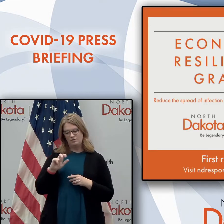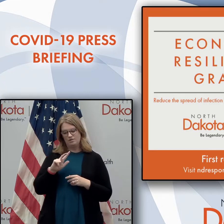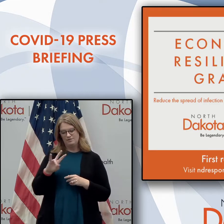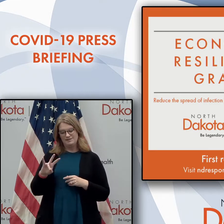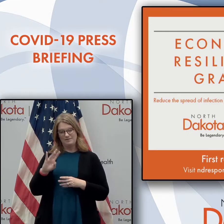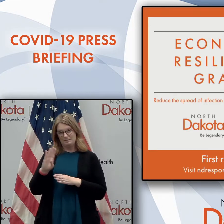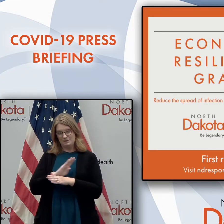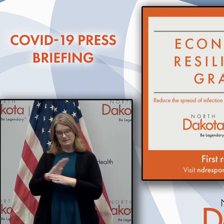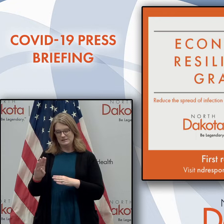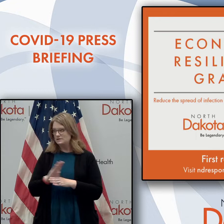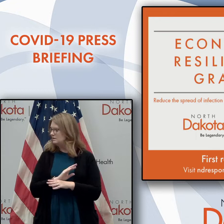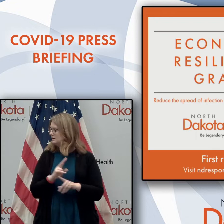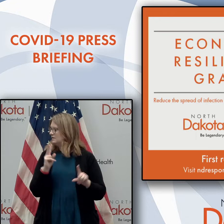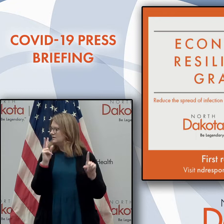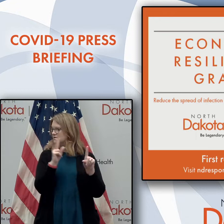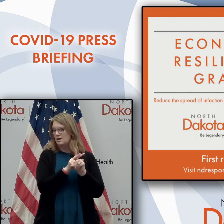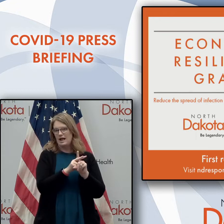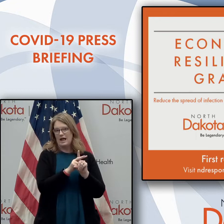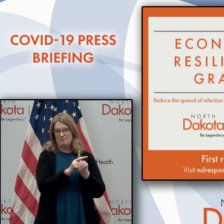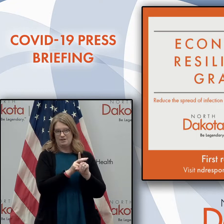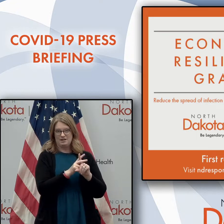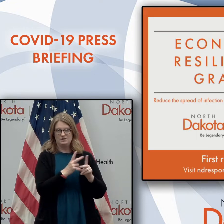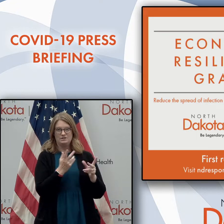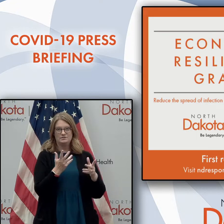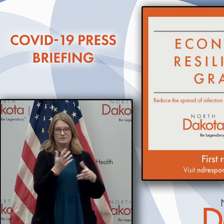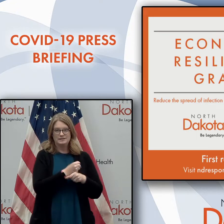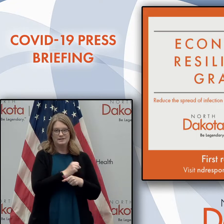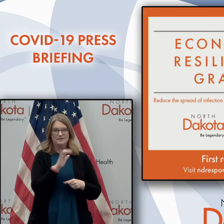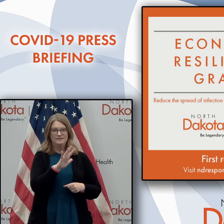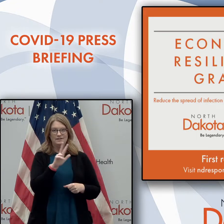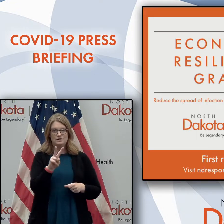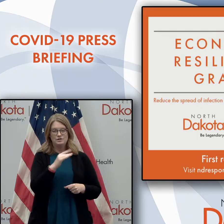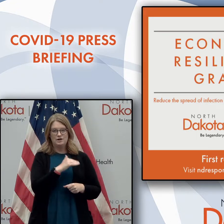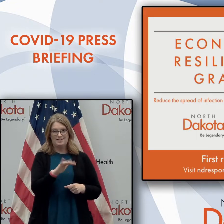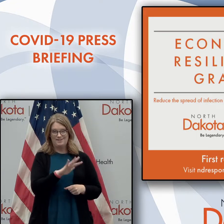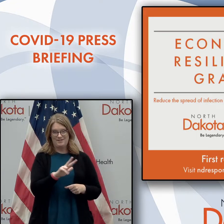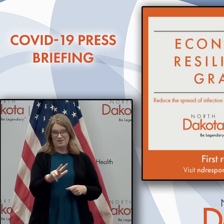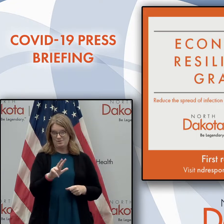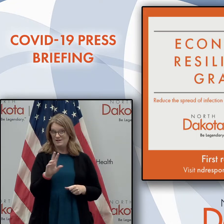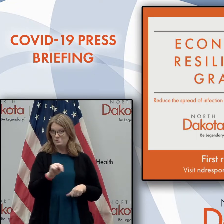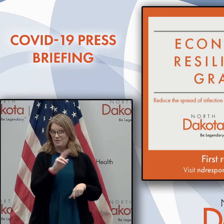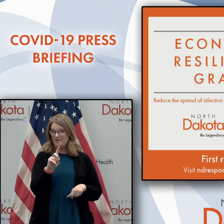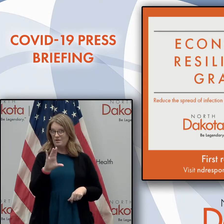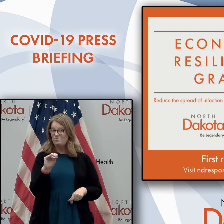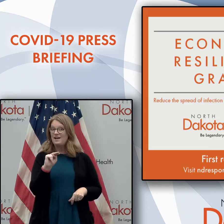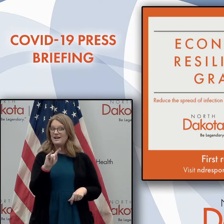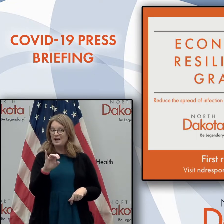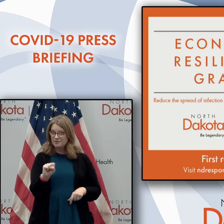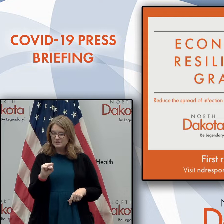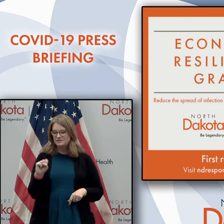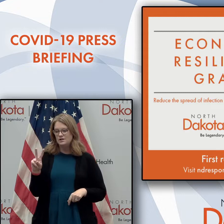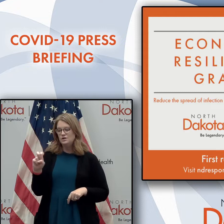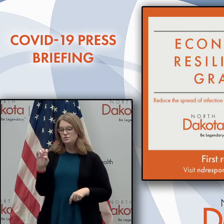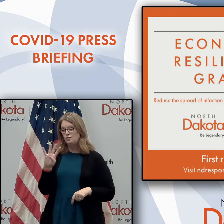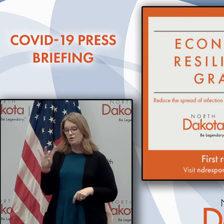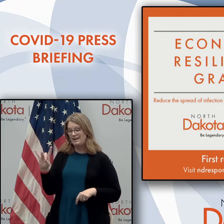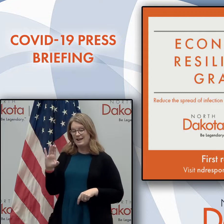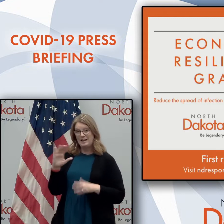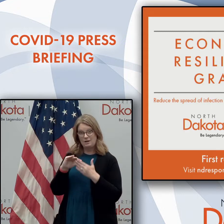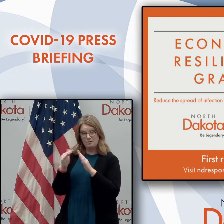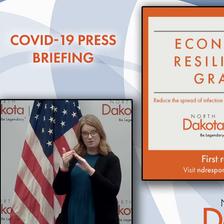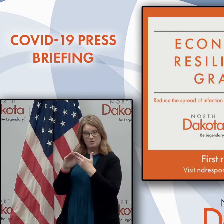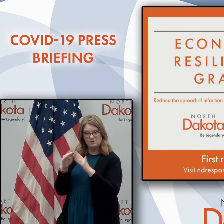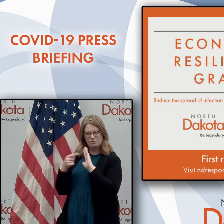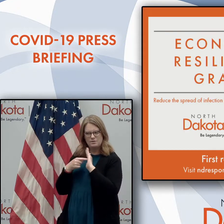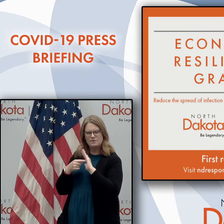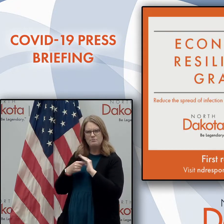businesses. Applications have been received from 52 of 53 North Dakota counties, 248 communities,